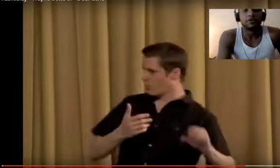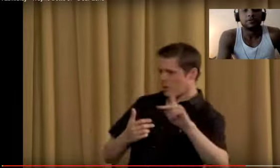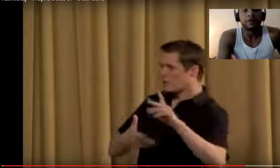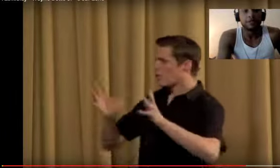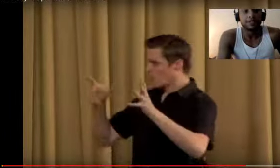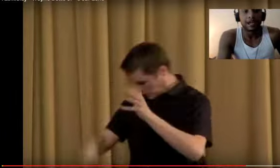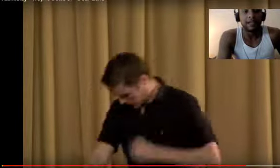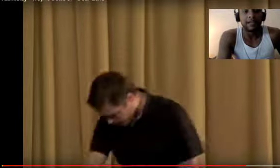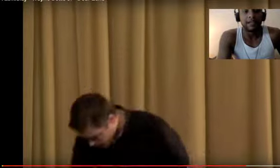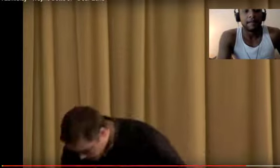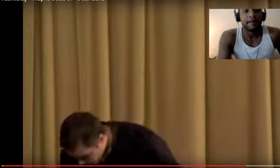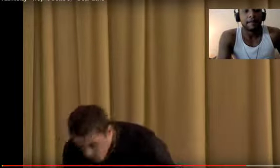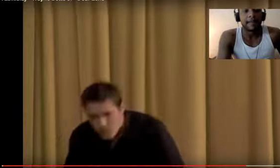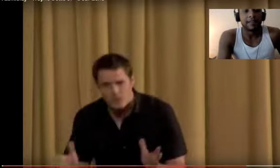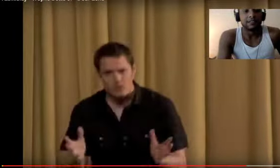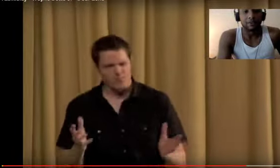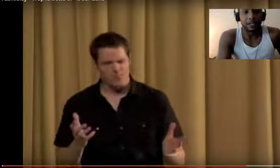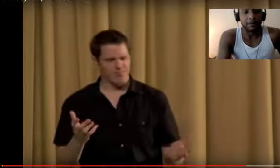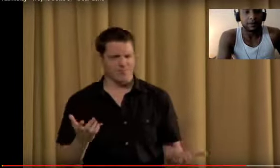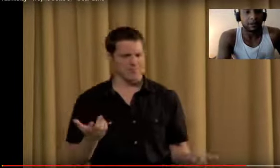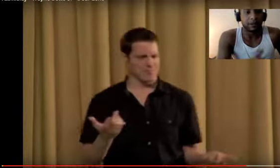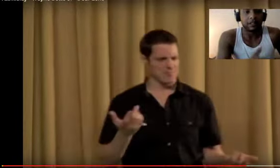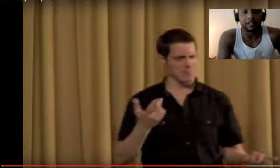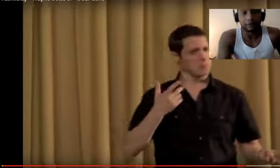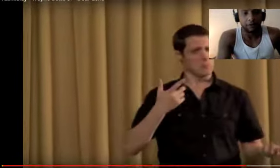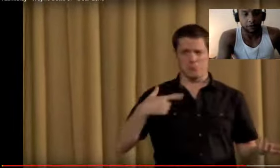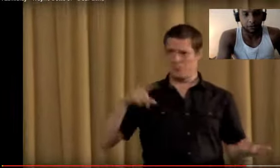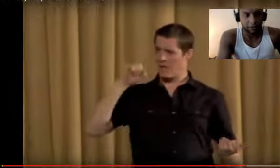people signing and still keeping a clear focal point?